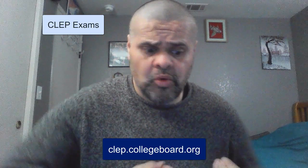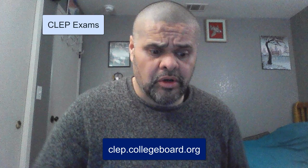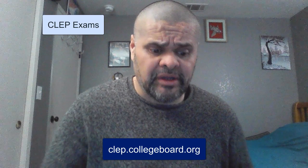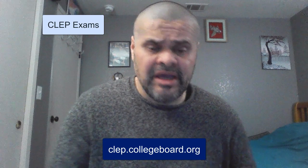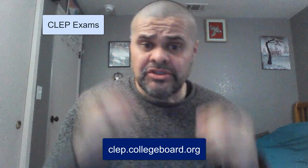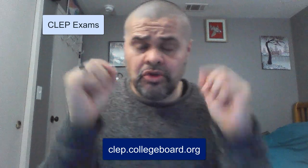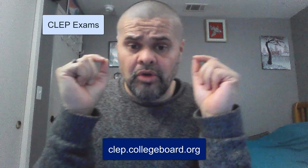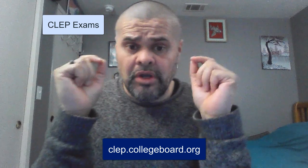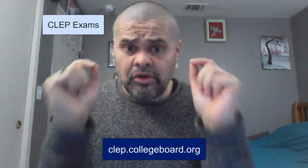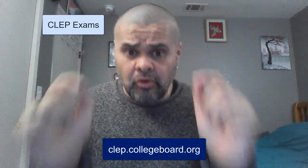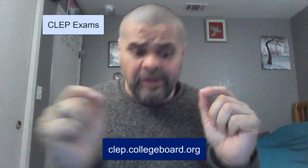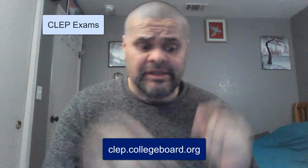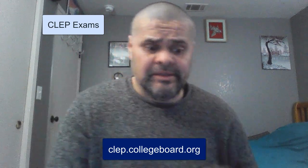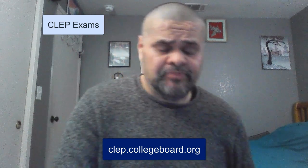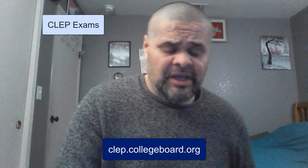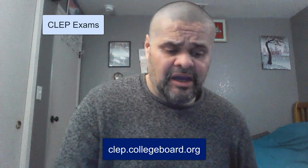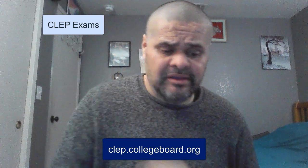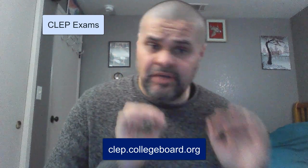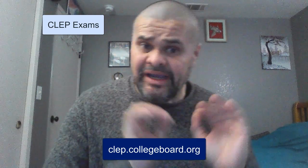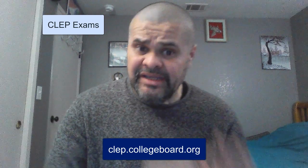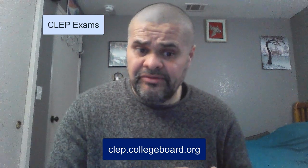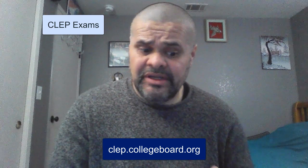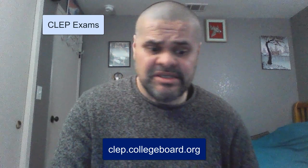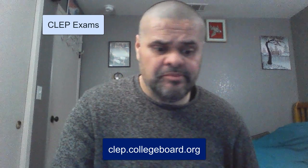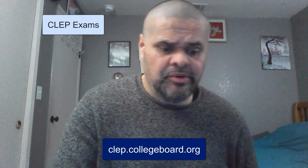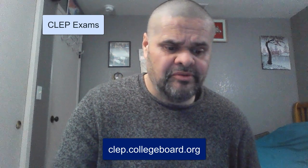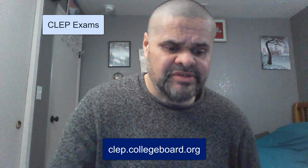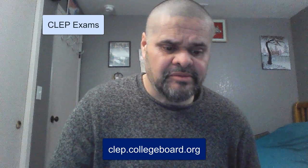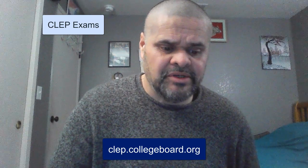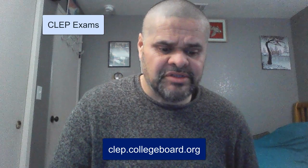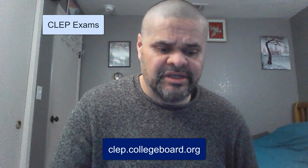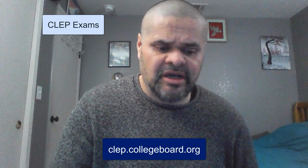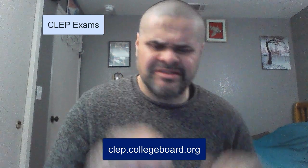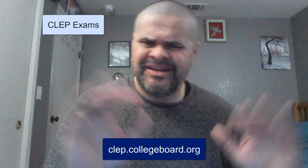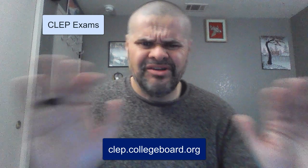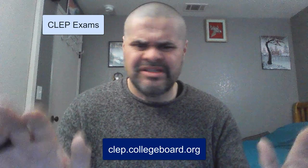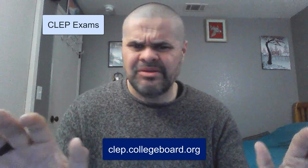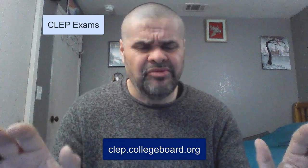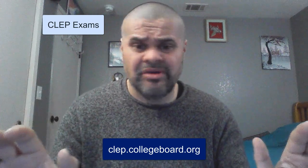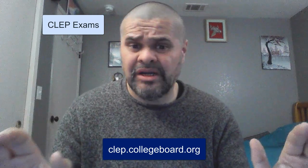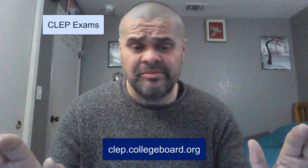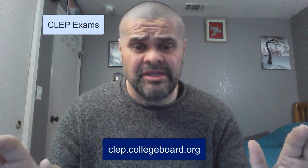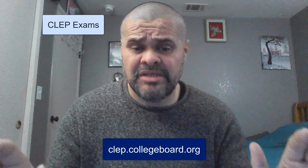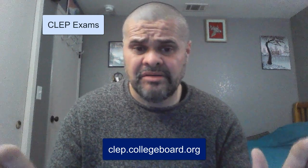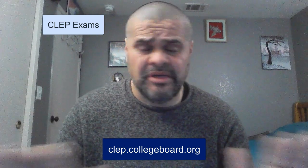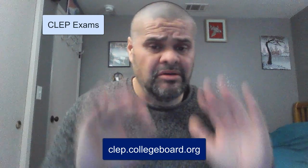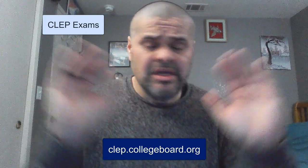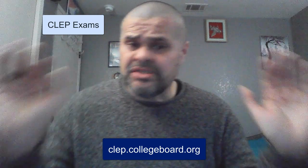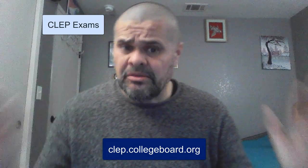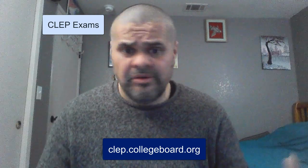clep.collegeboard.org. So quickly, I gave you an example of Sacramento City College, and I know that some of you are not going to be in Sacramento, some of